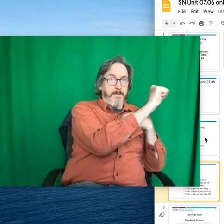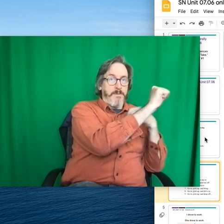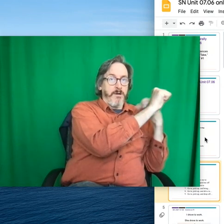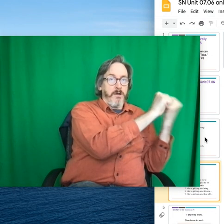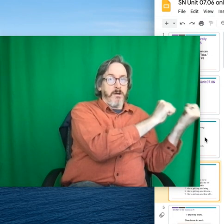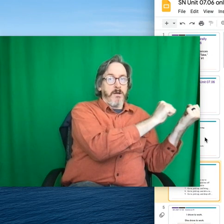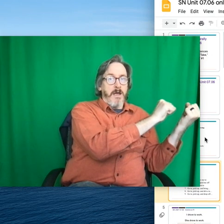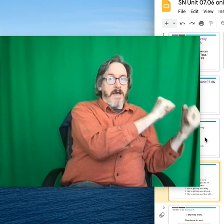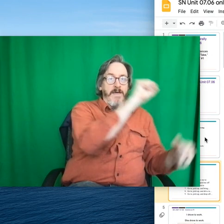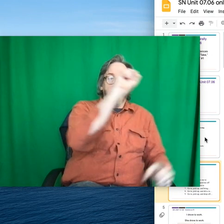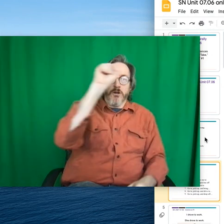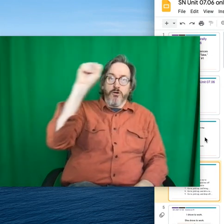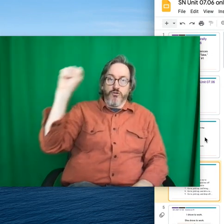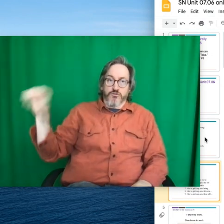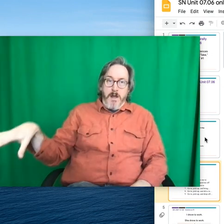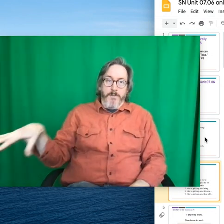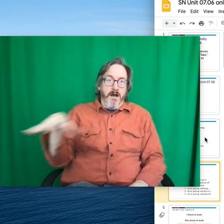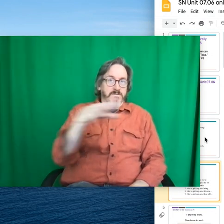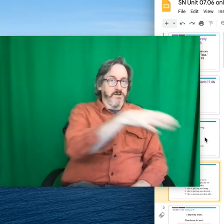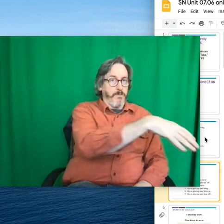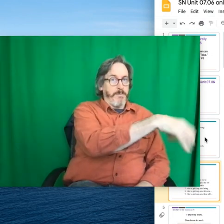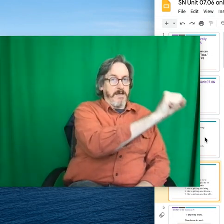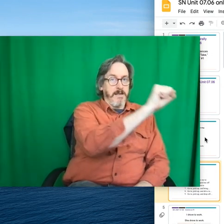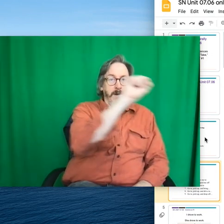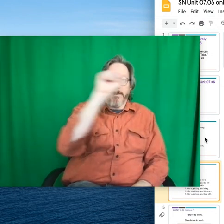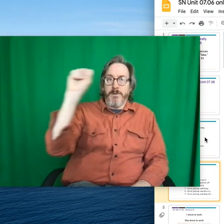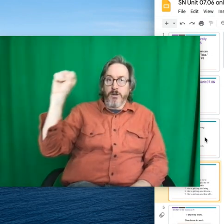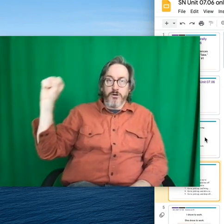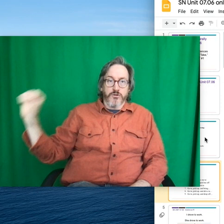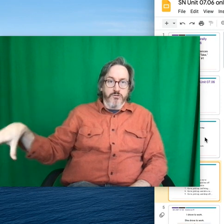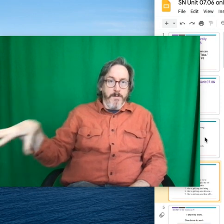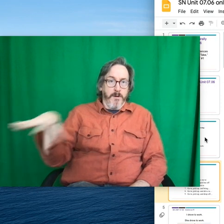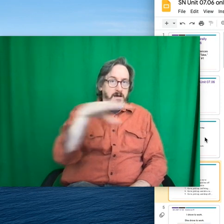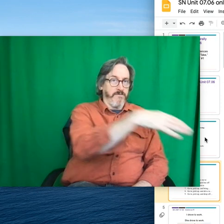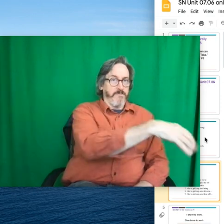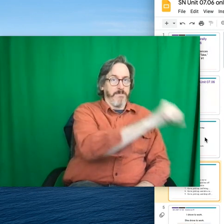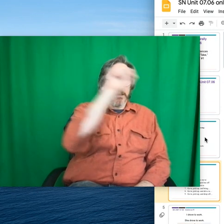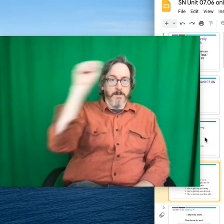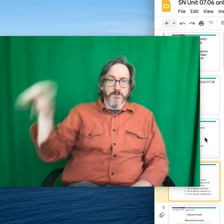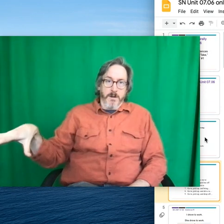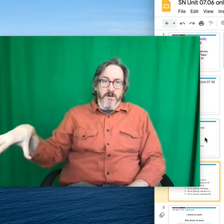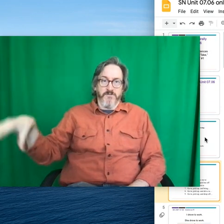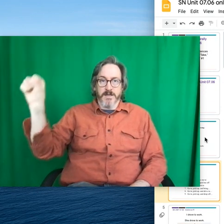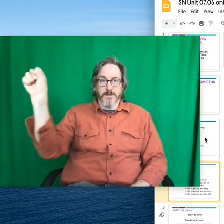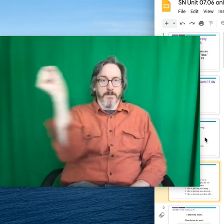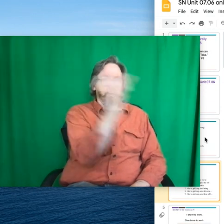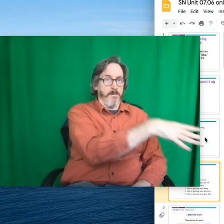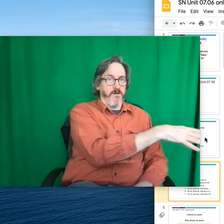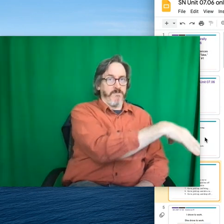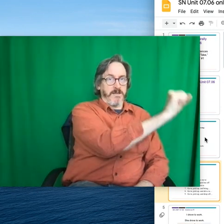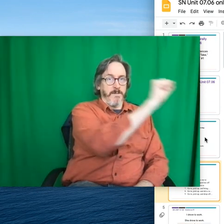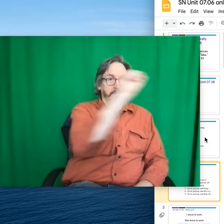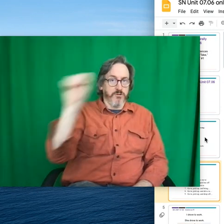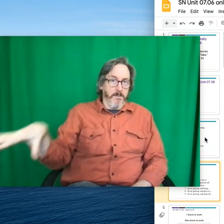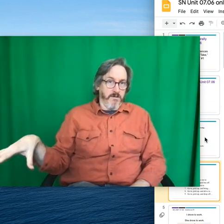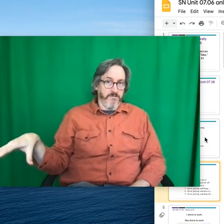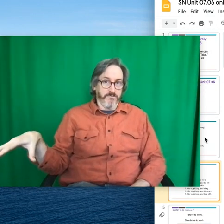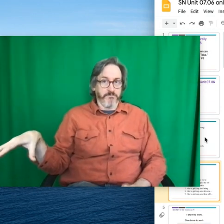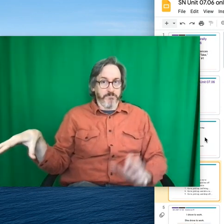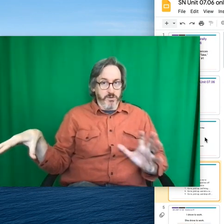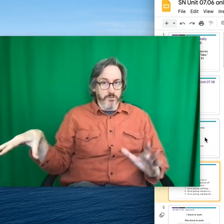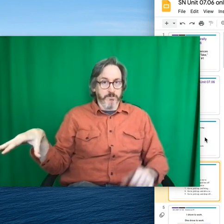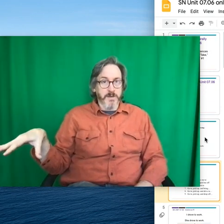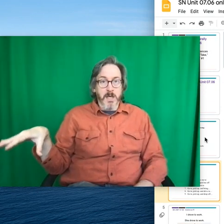them up and then drop off. So pick them up, drop off. Pick them up, drop off. Pick them up, drop off. Pick them up, drop